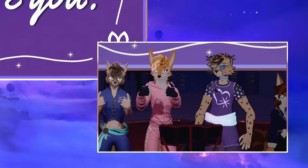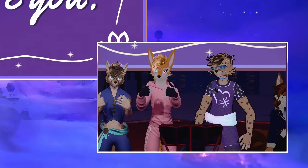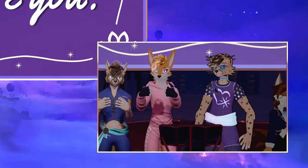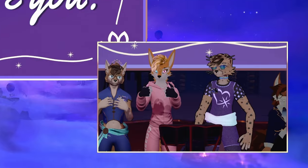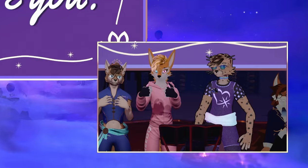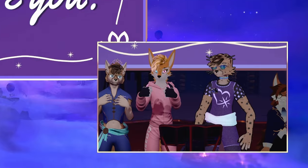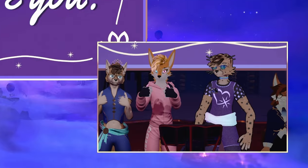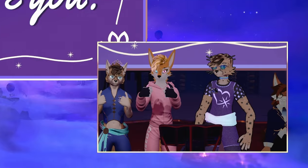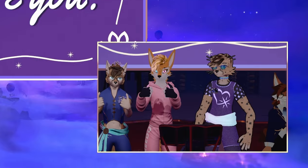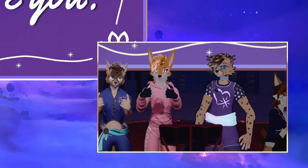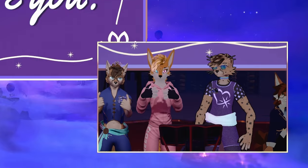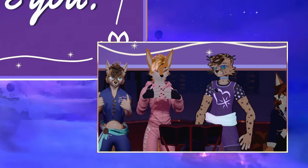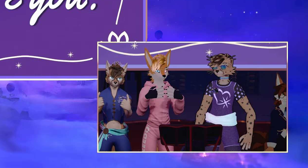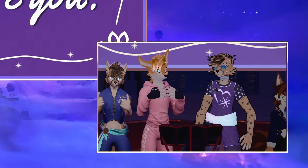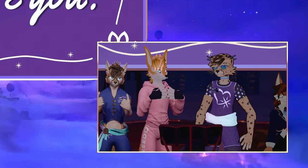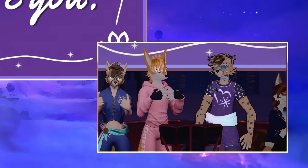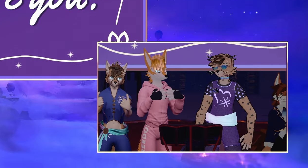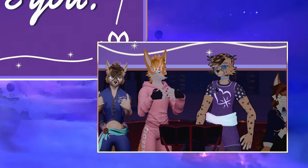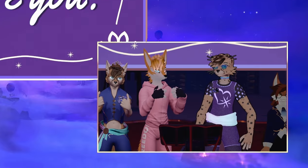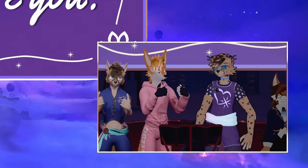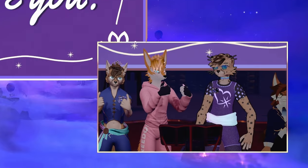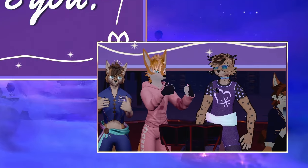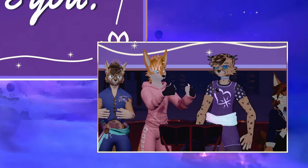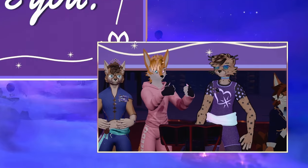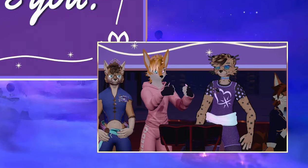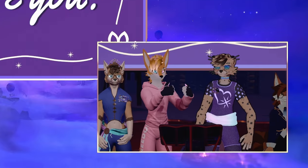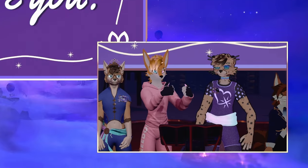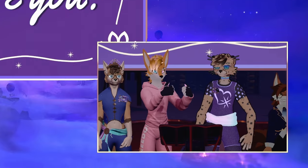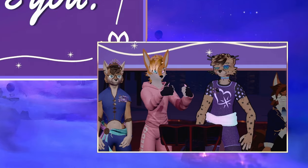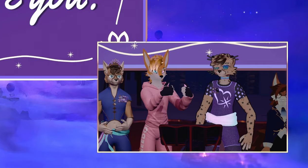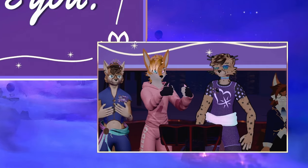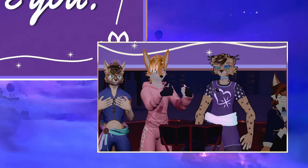In BSL, it is just one sign. Have you showing that motion?